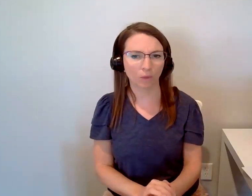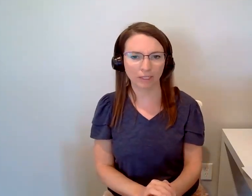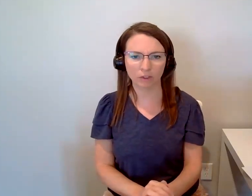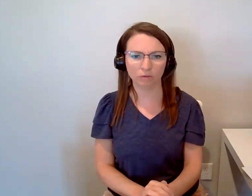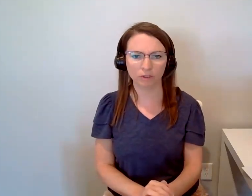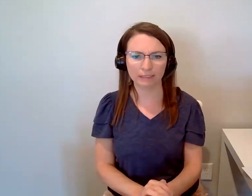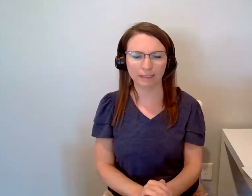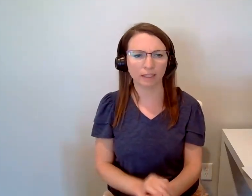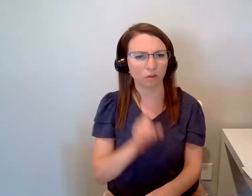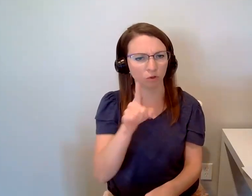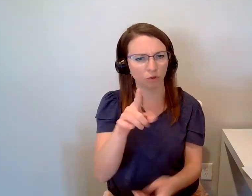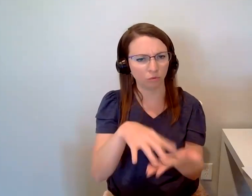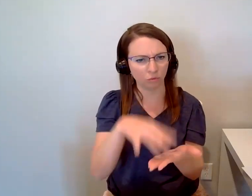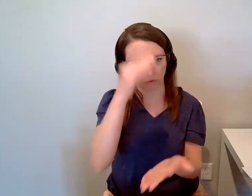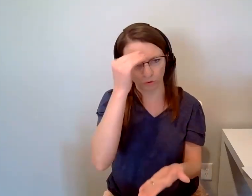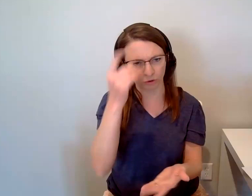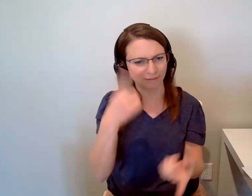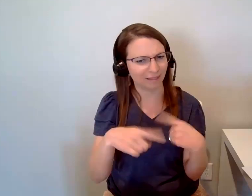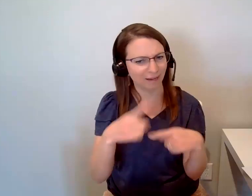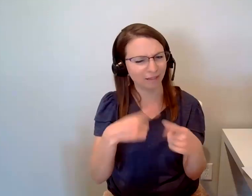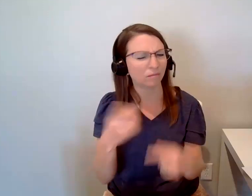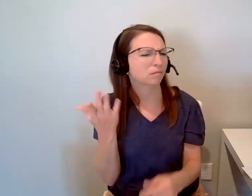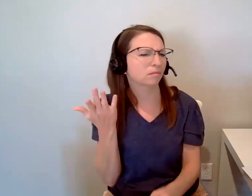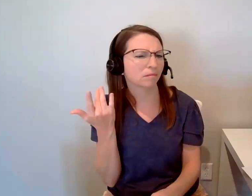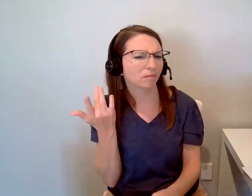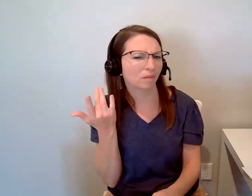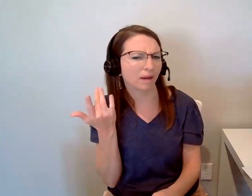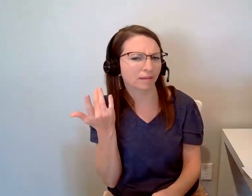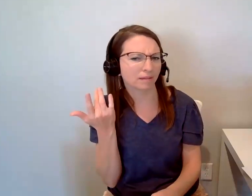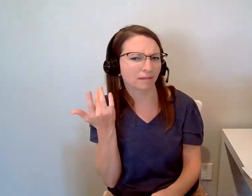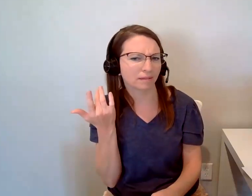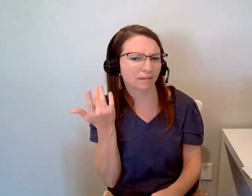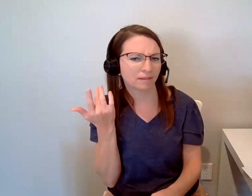Why are you learning sign? You learn sign? Why?